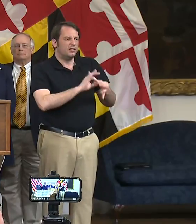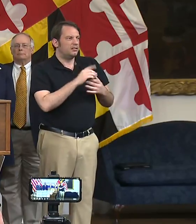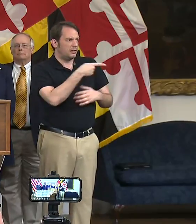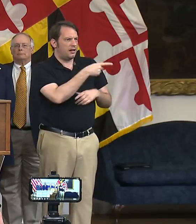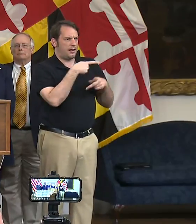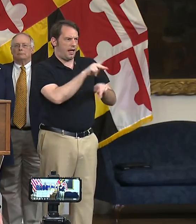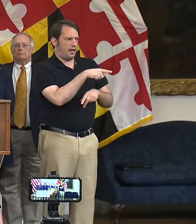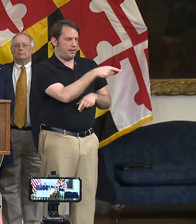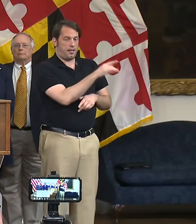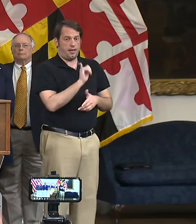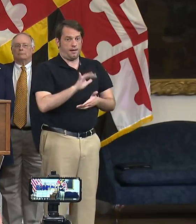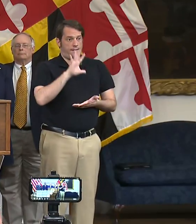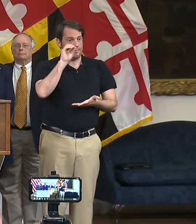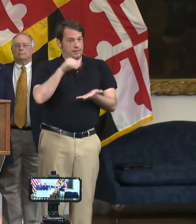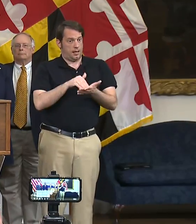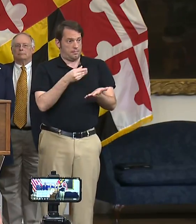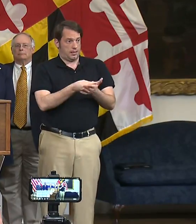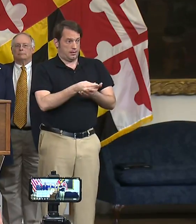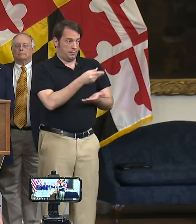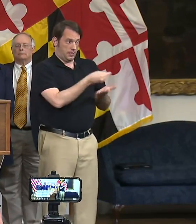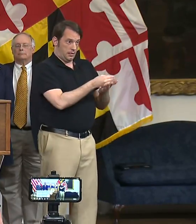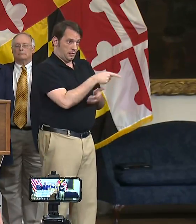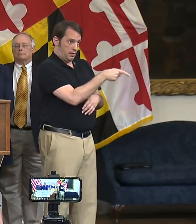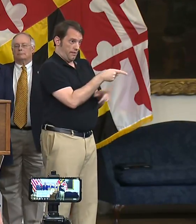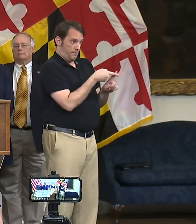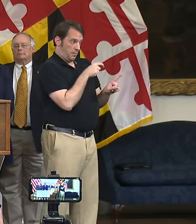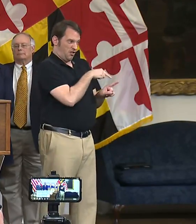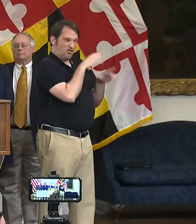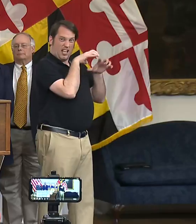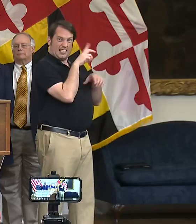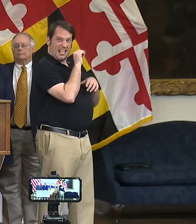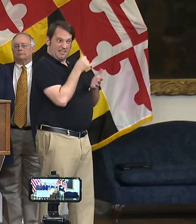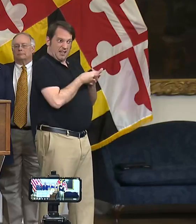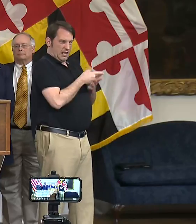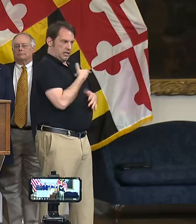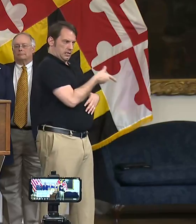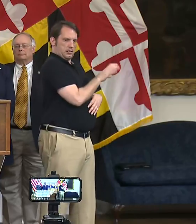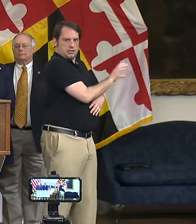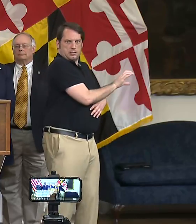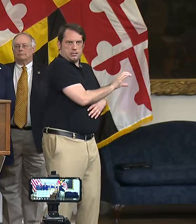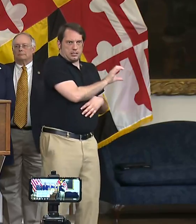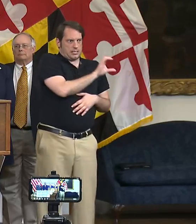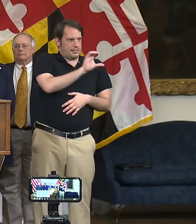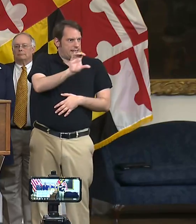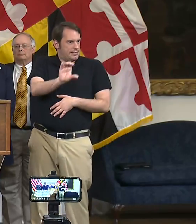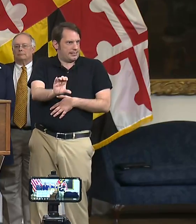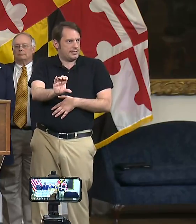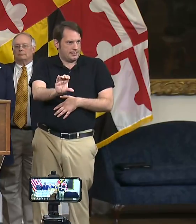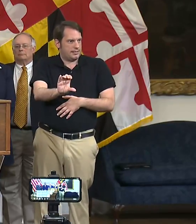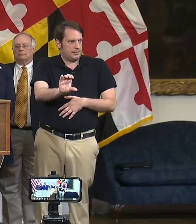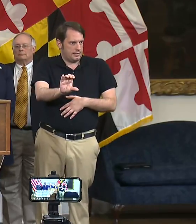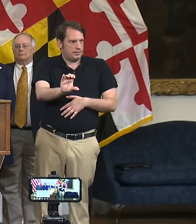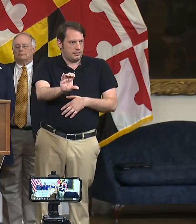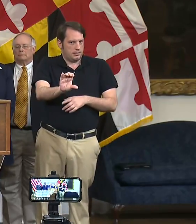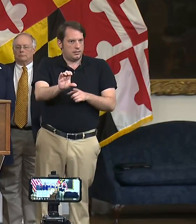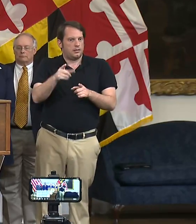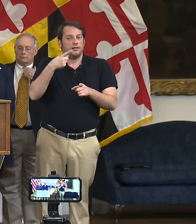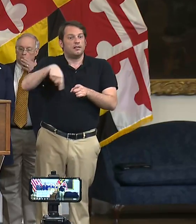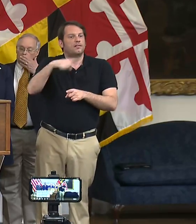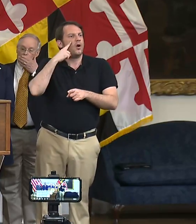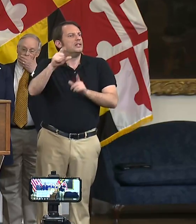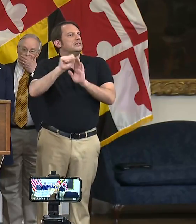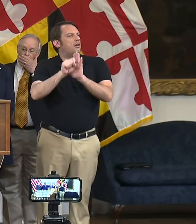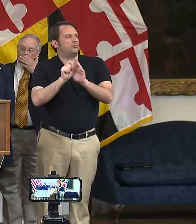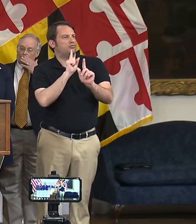Rainy Day Fund for costs associated with the state's coronavirus response. Yesterday, our